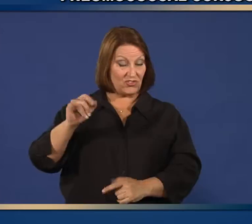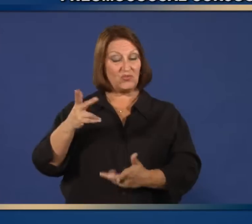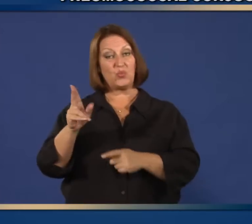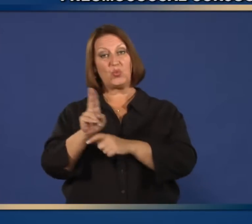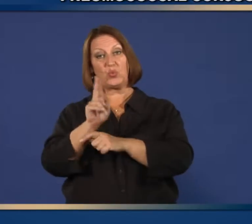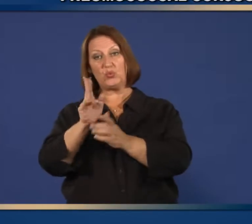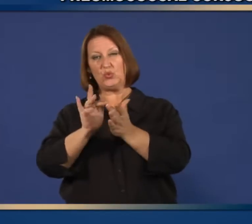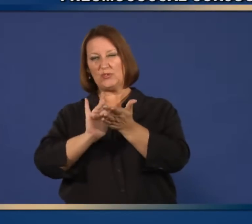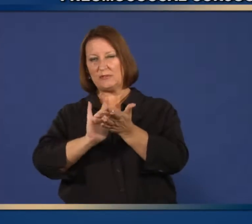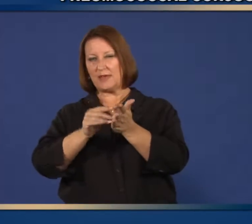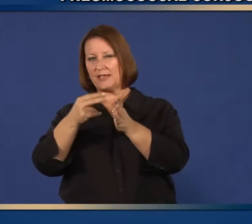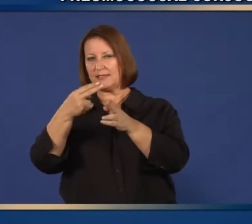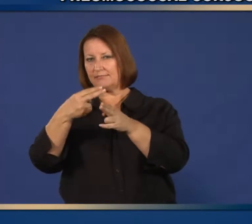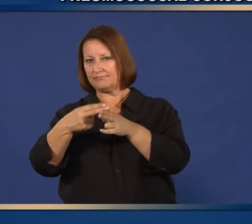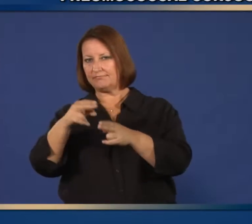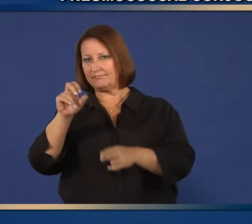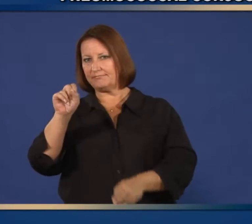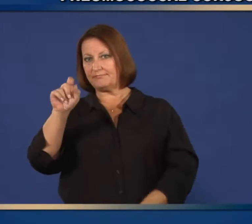or steroids,